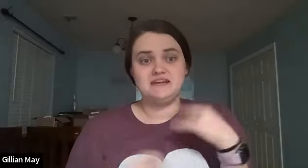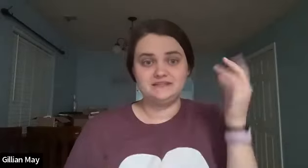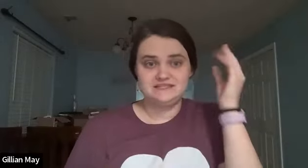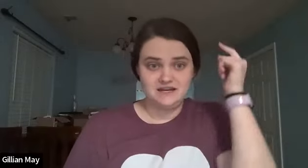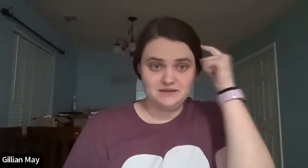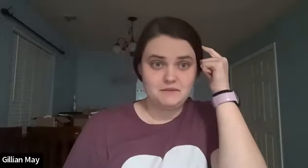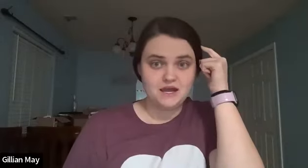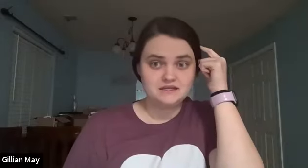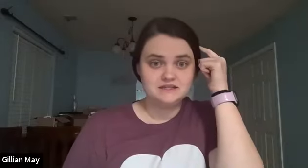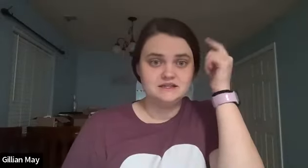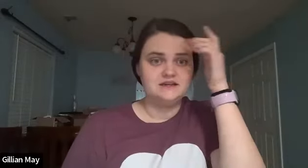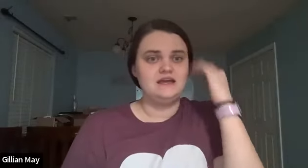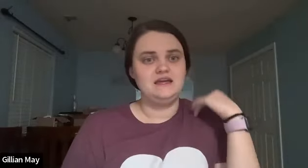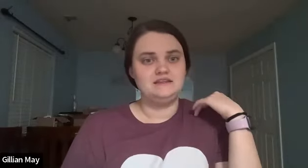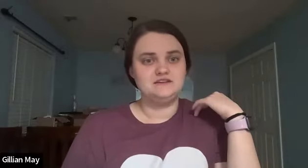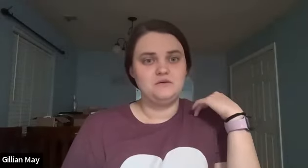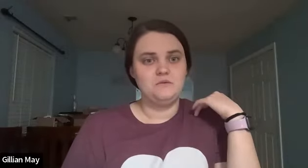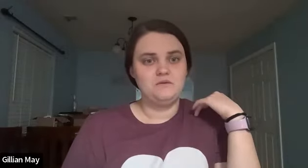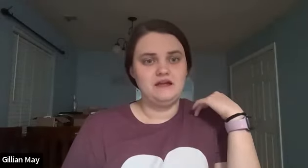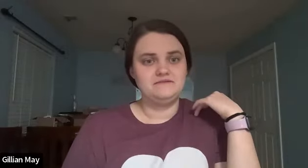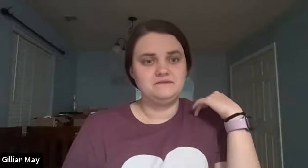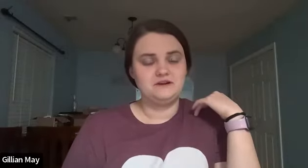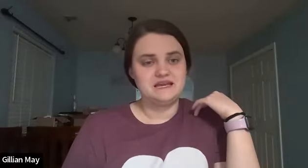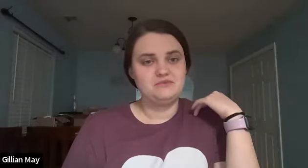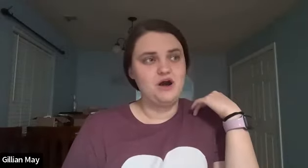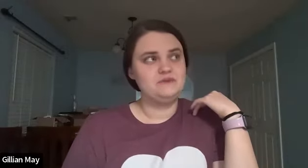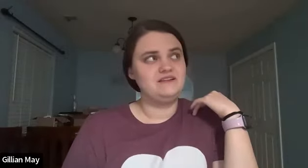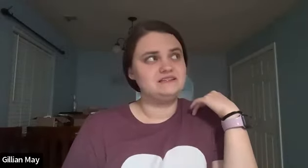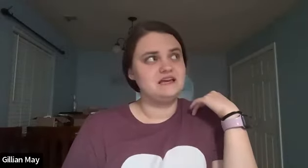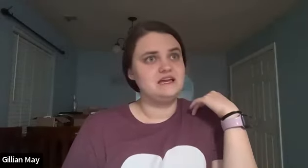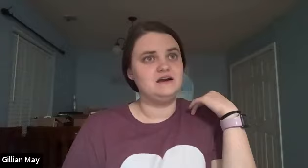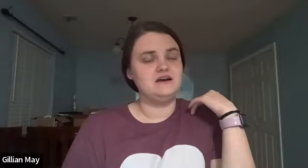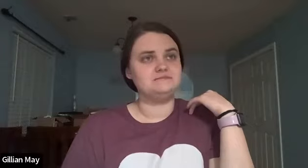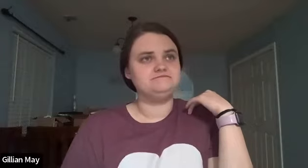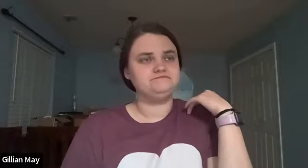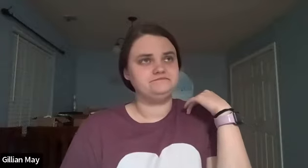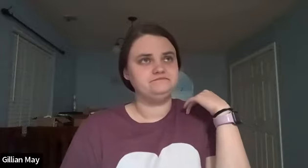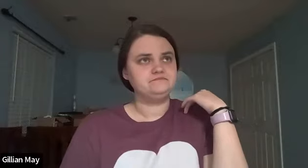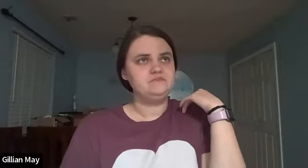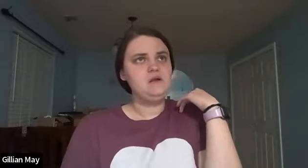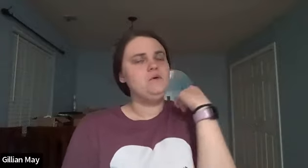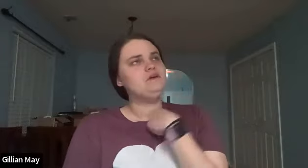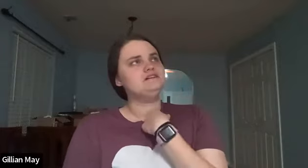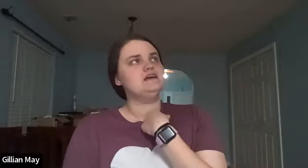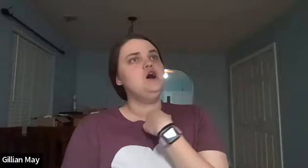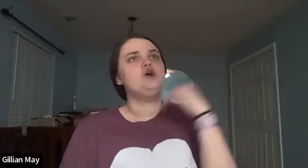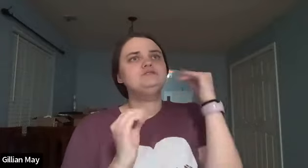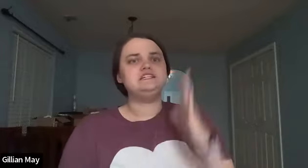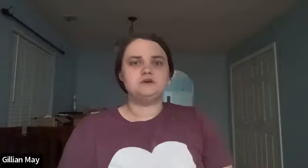definitely signing in my mind. And so, like, for example, I'll be like saying, what will I say? I'll go teach